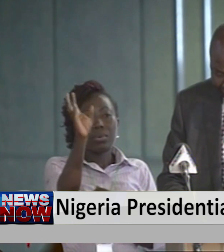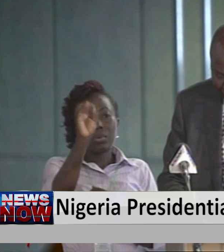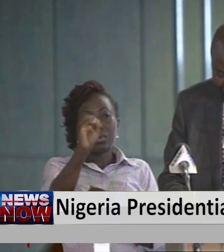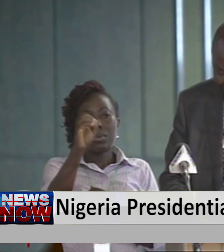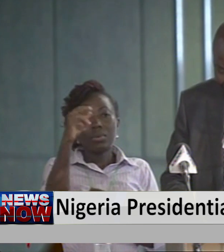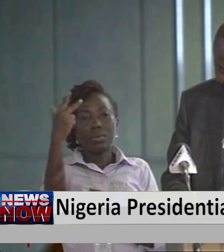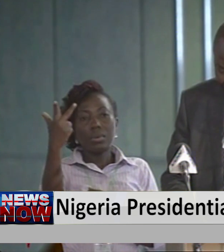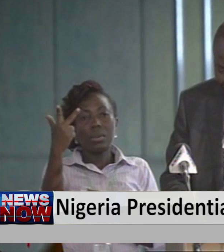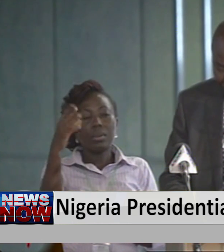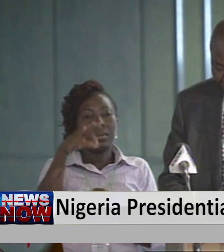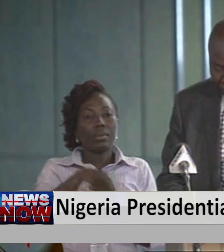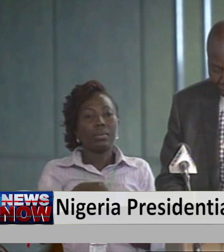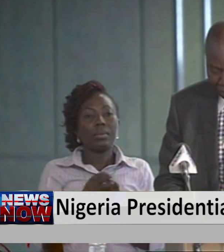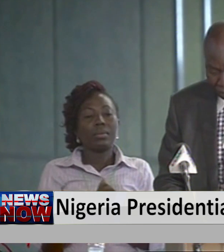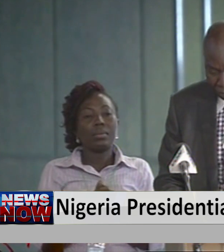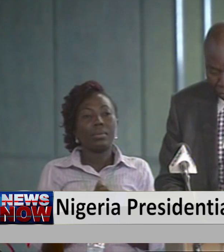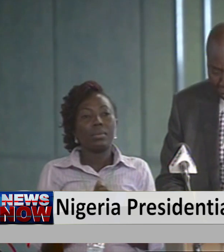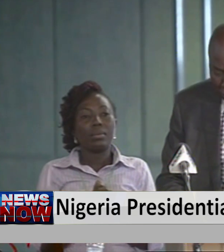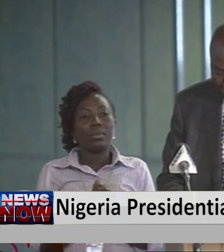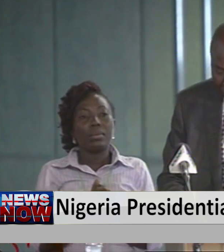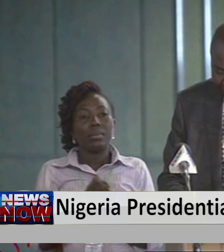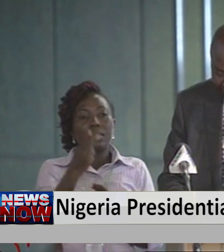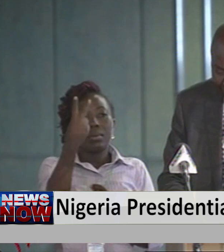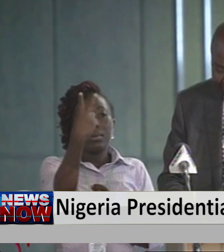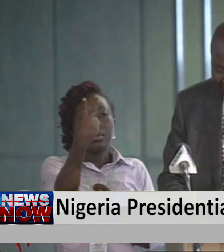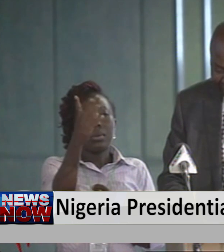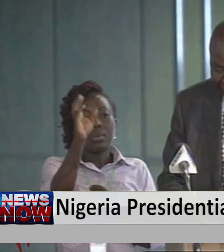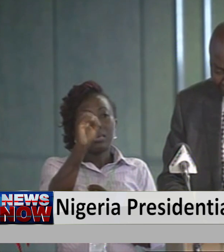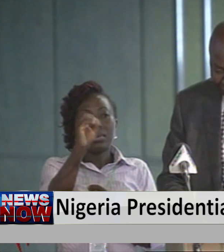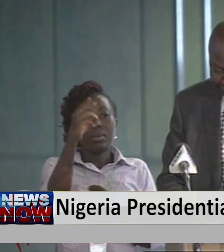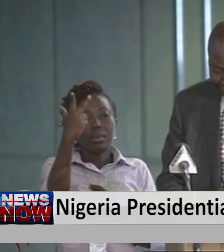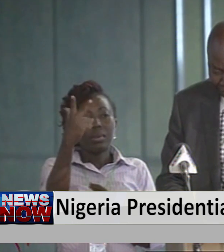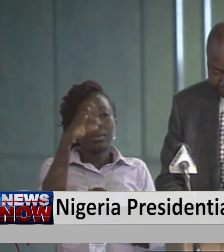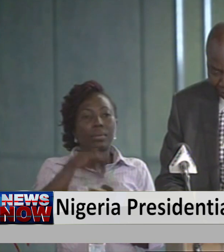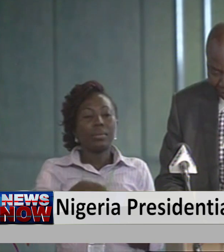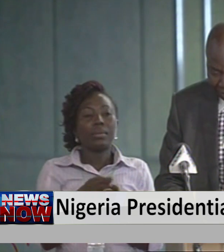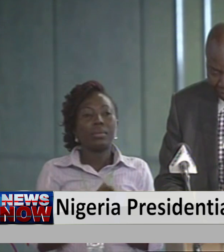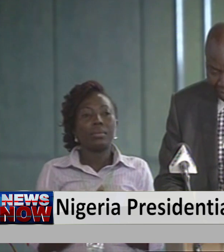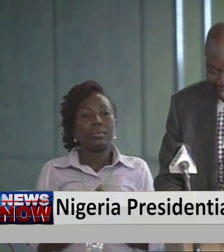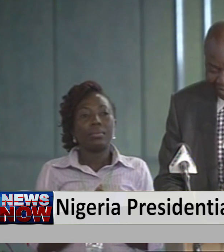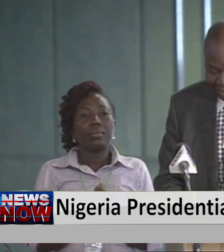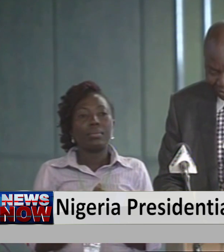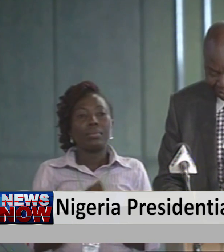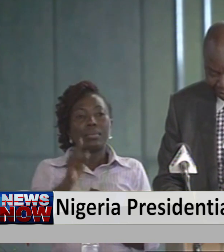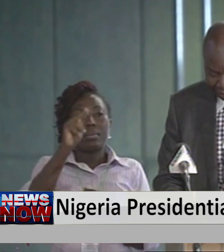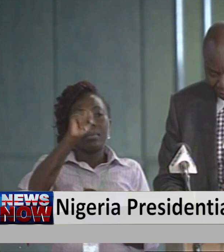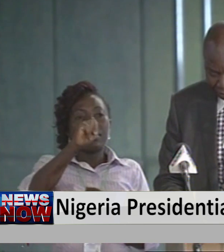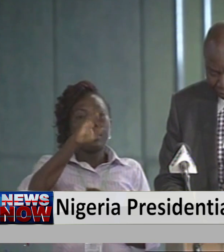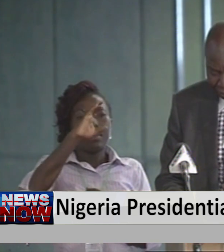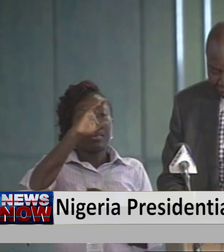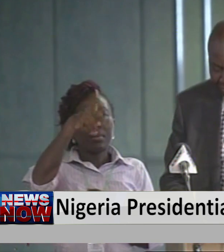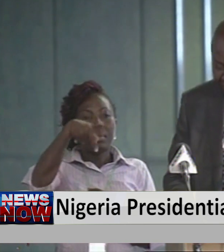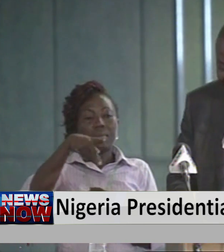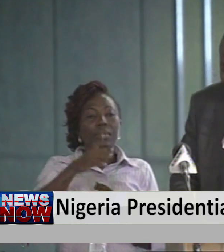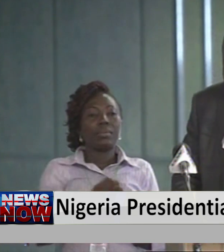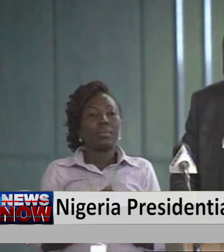203 votes. 203 votes. NCP,